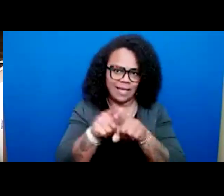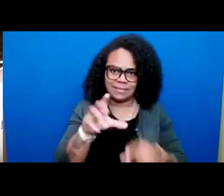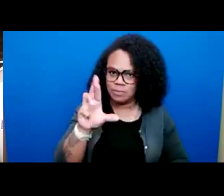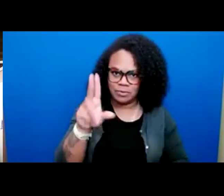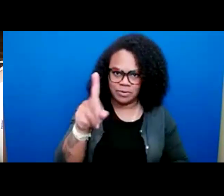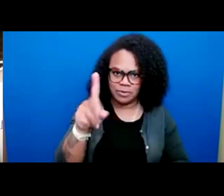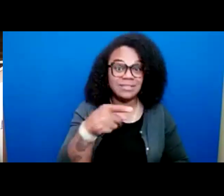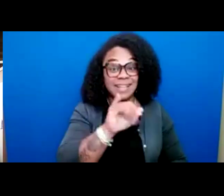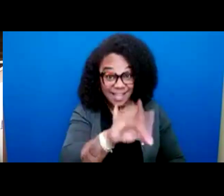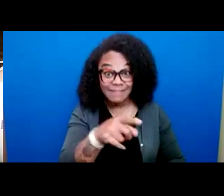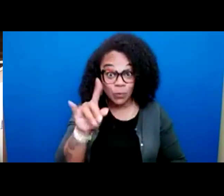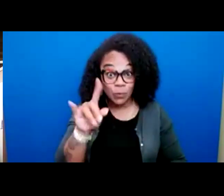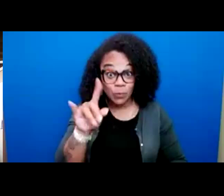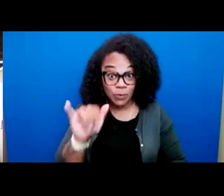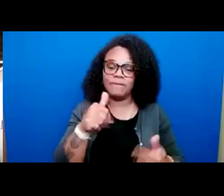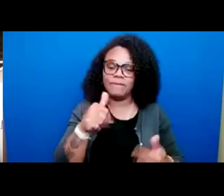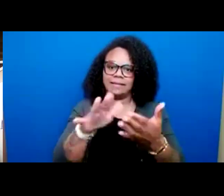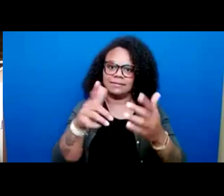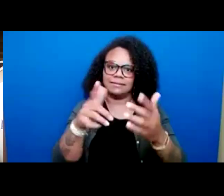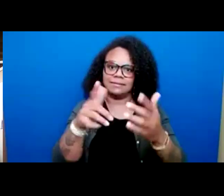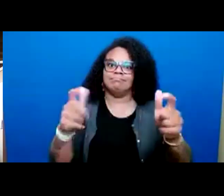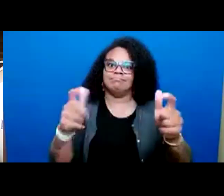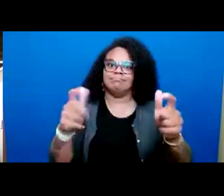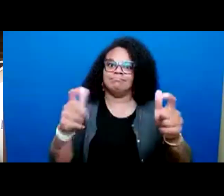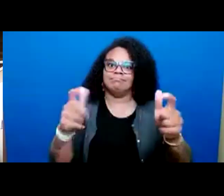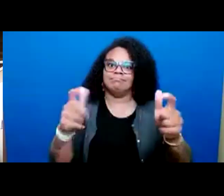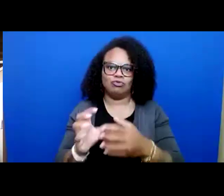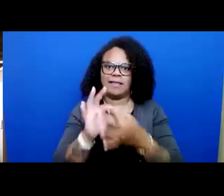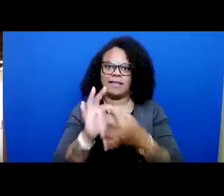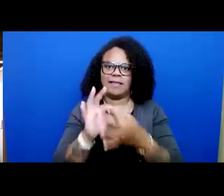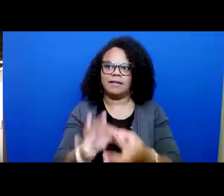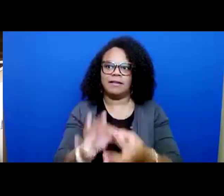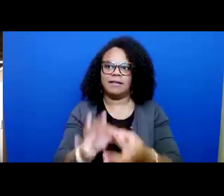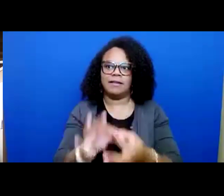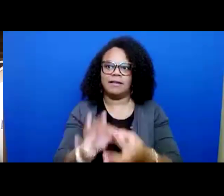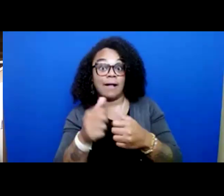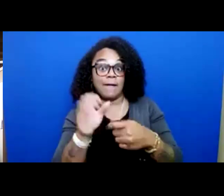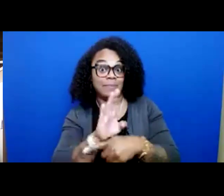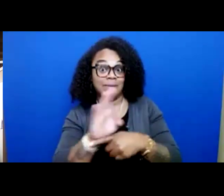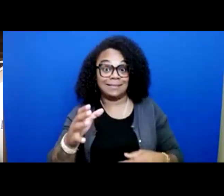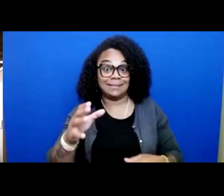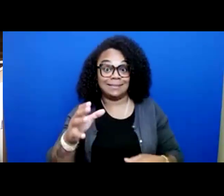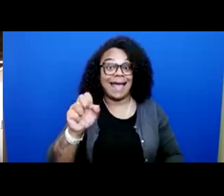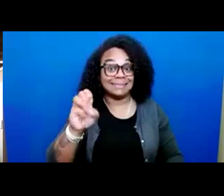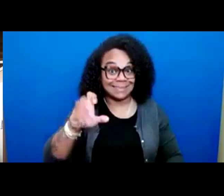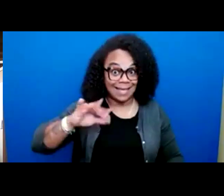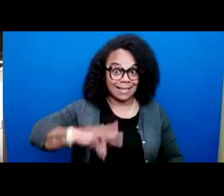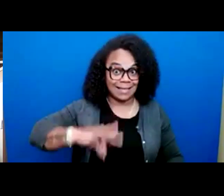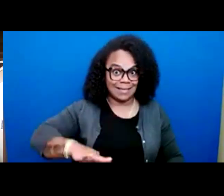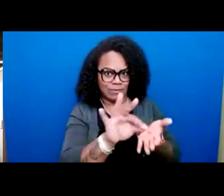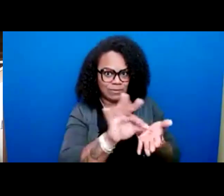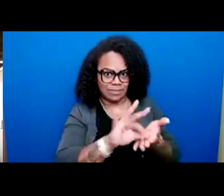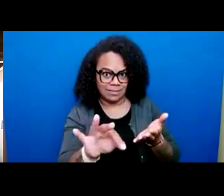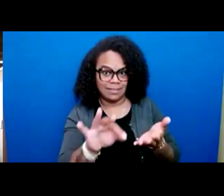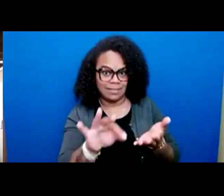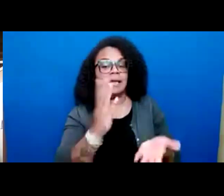there's a large issue that comes up around how the business assets are counted, and it can make them ineligible for